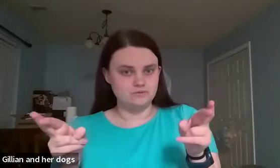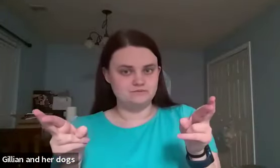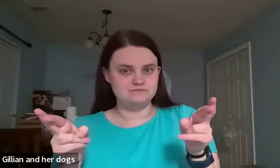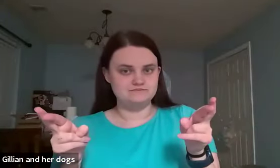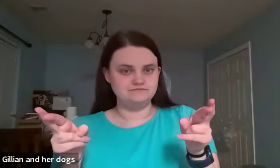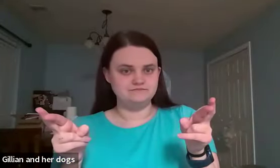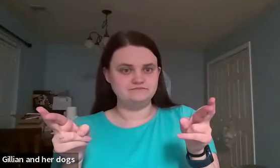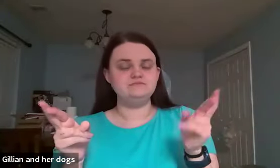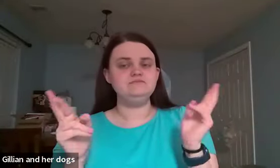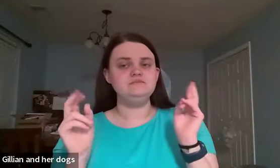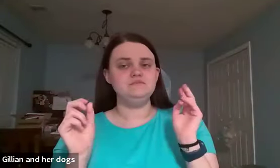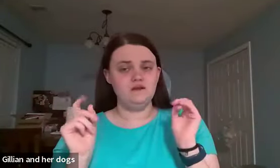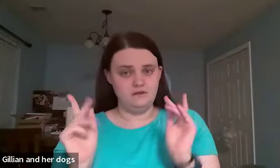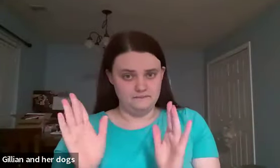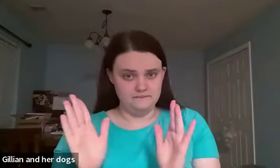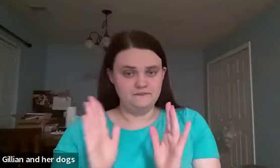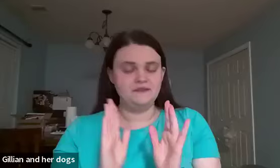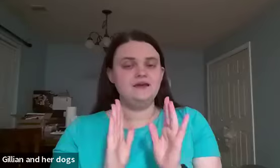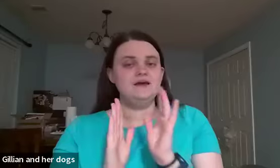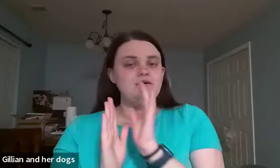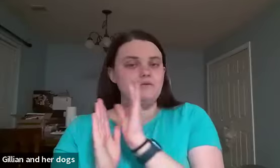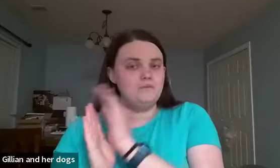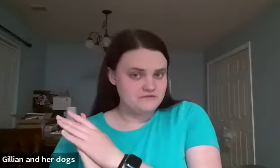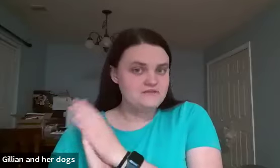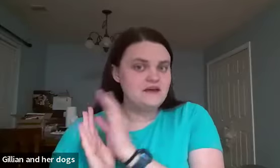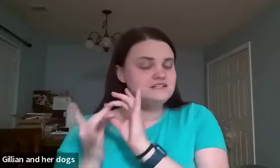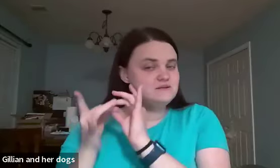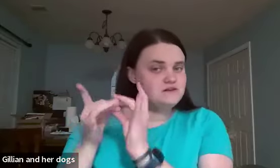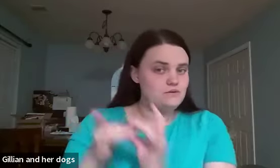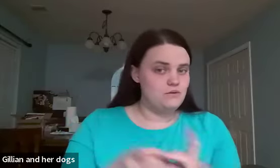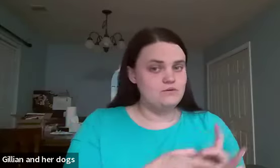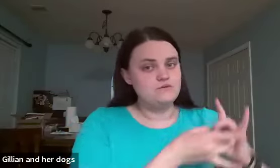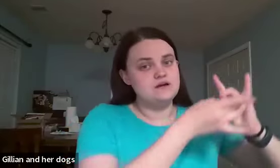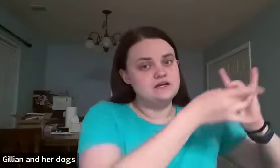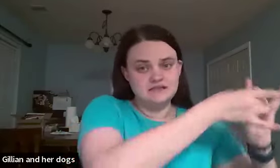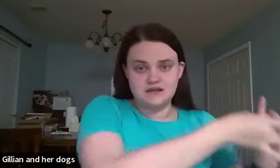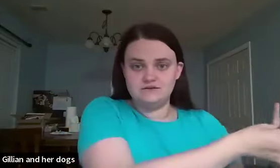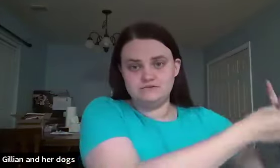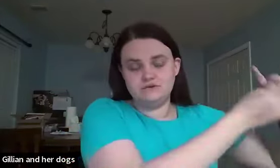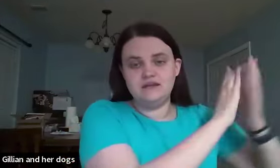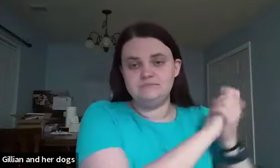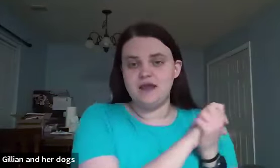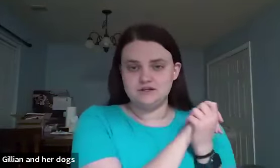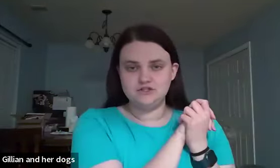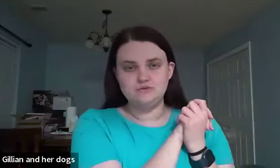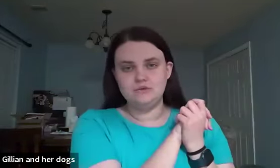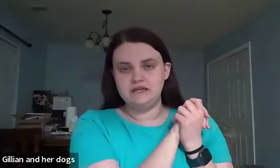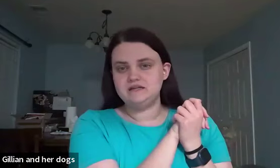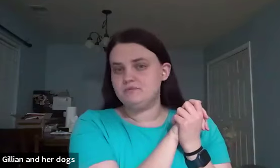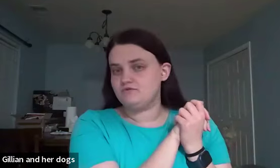Room. Okay. With that, that is something that'll always kind of relate back to any type